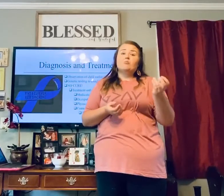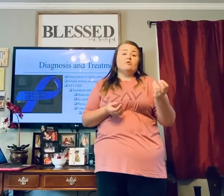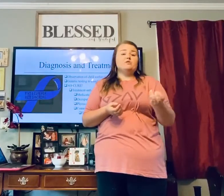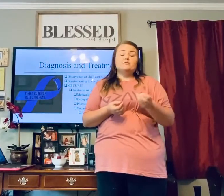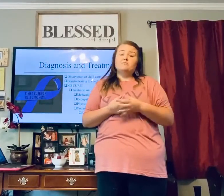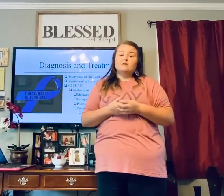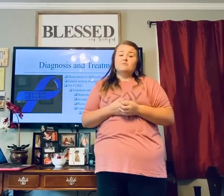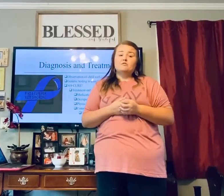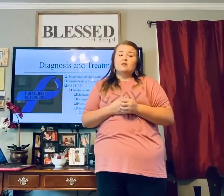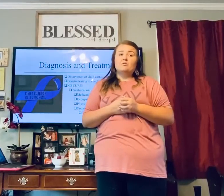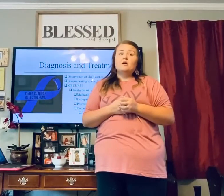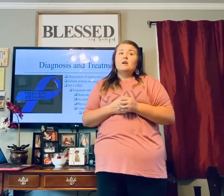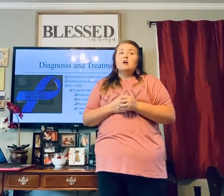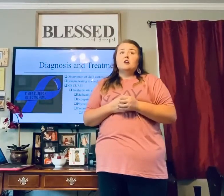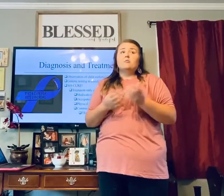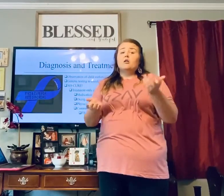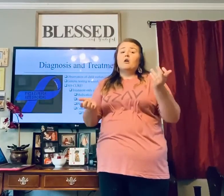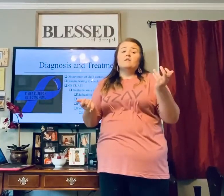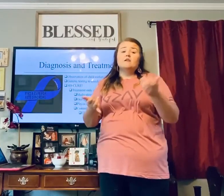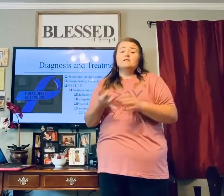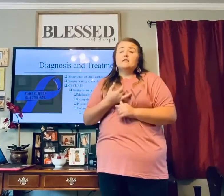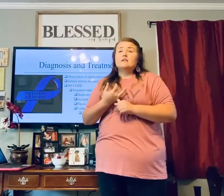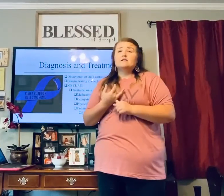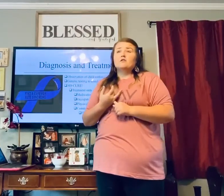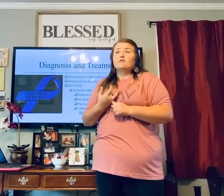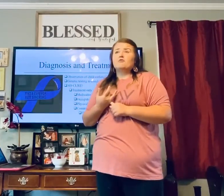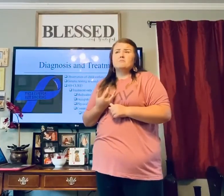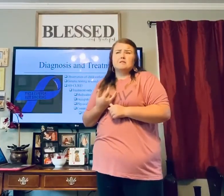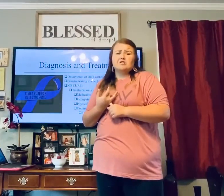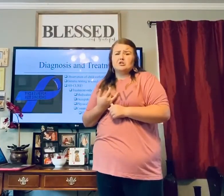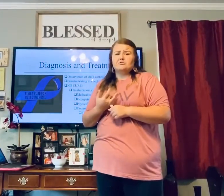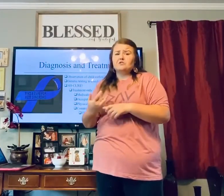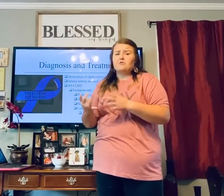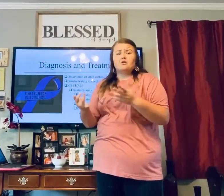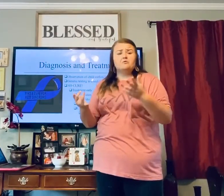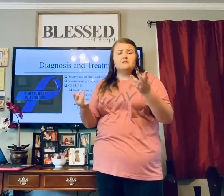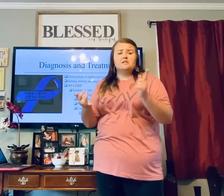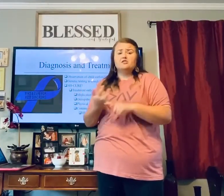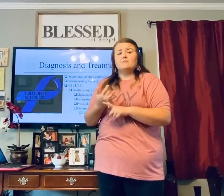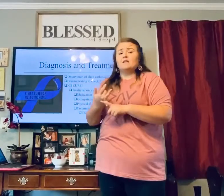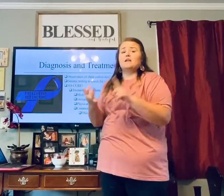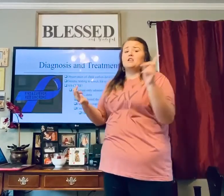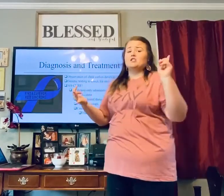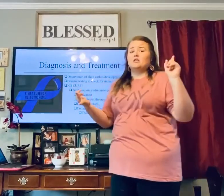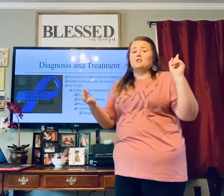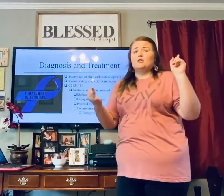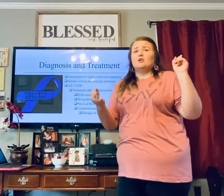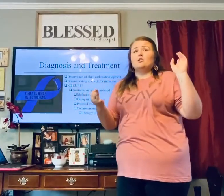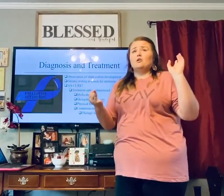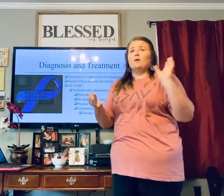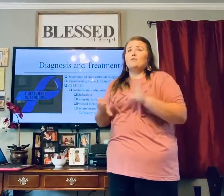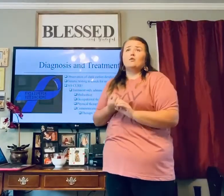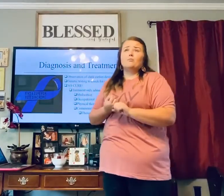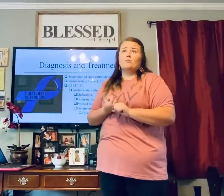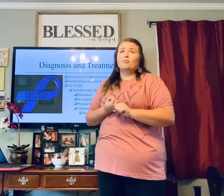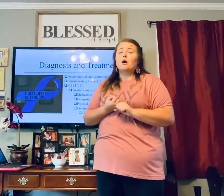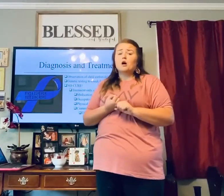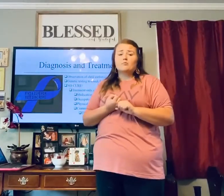with their symptoms. So a lot of these kids suffer from seizures, so they're on seizure medication. They have heart